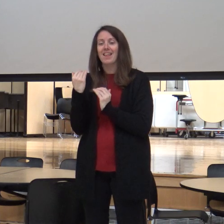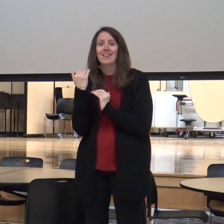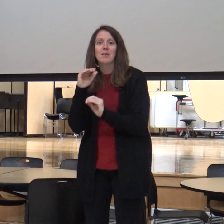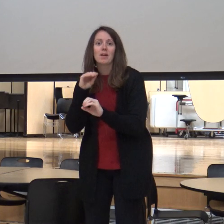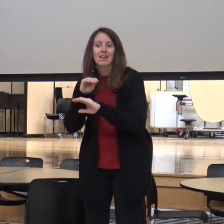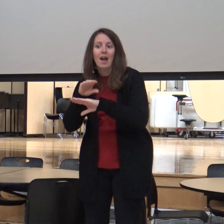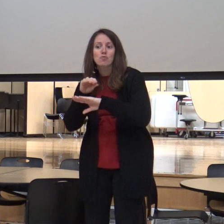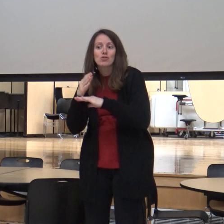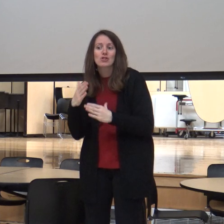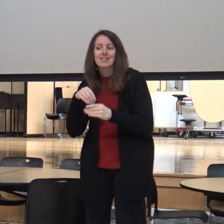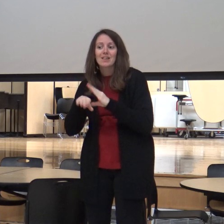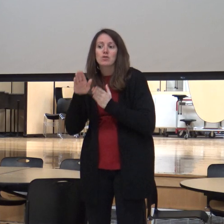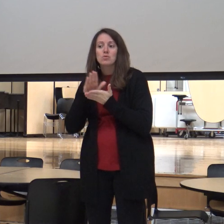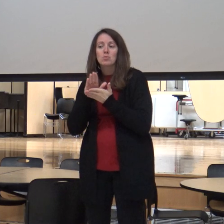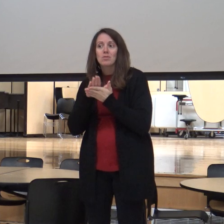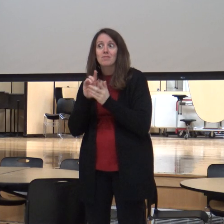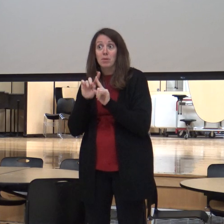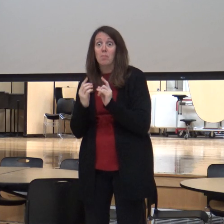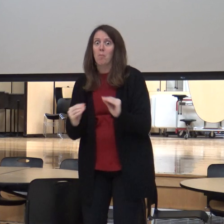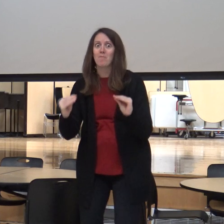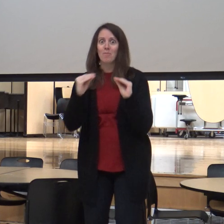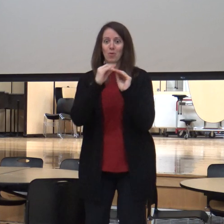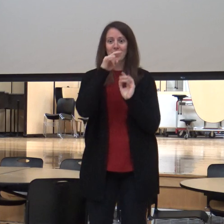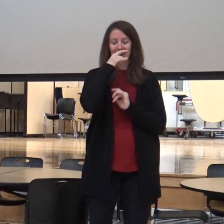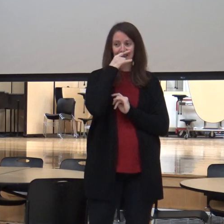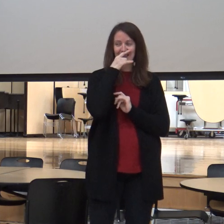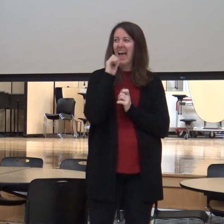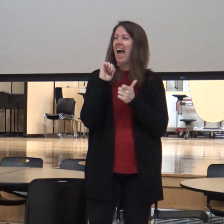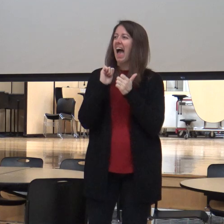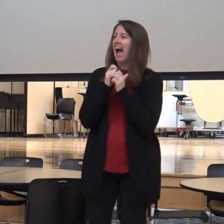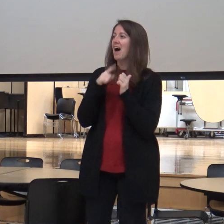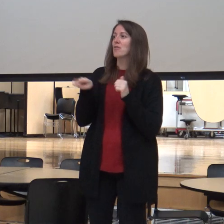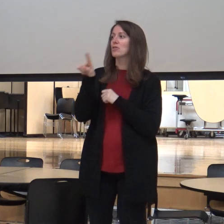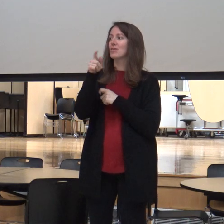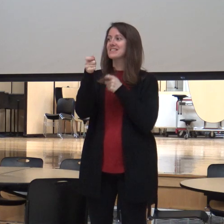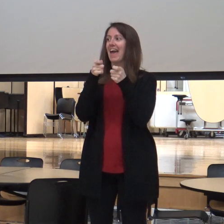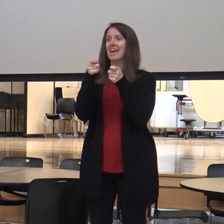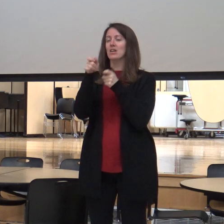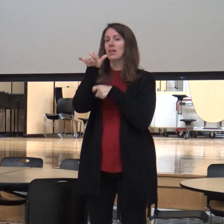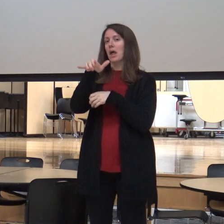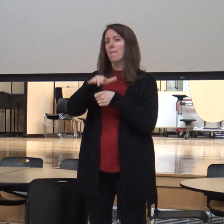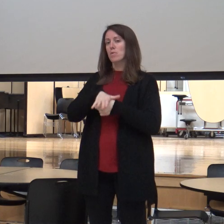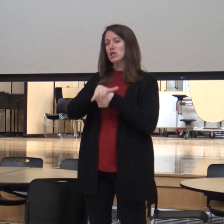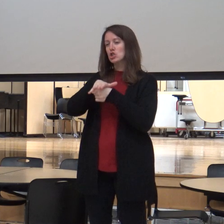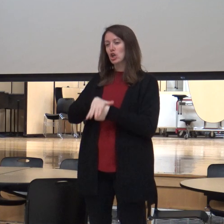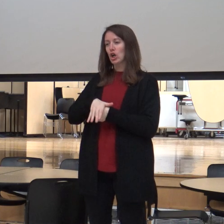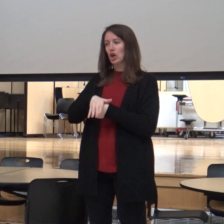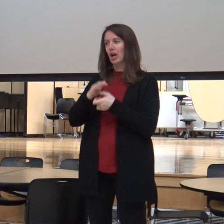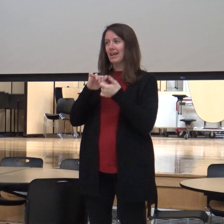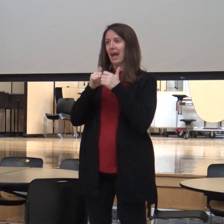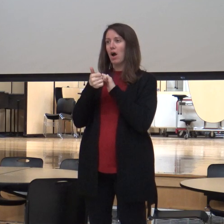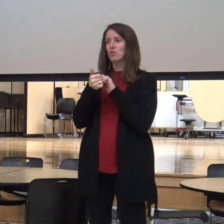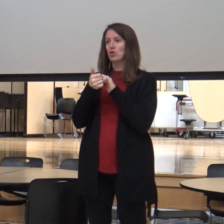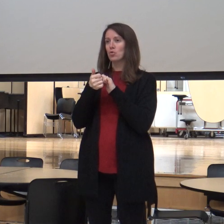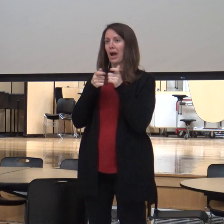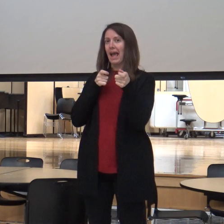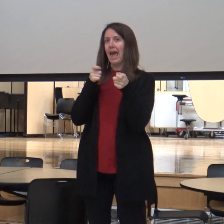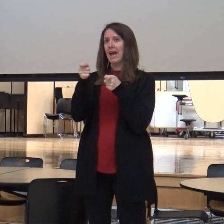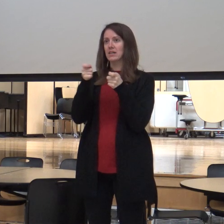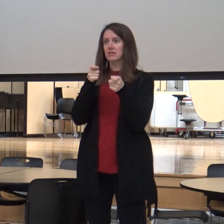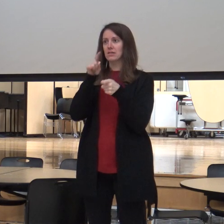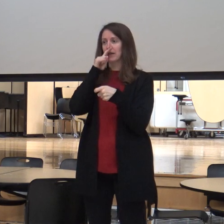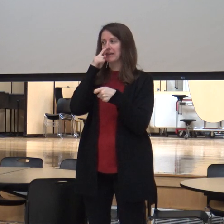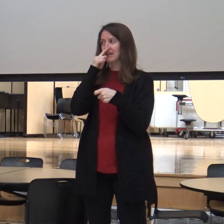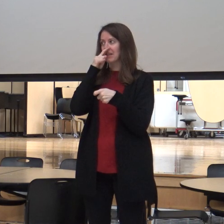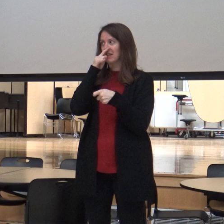so many kids, how do you guys handle that pressure? And how do you guys handle having kids coming